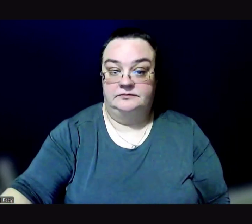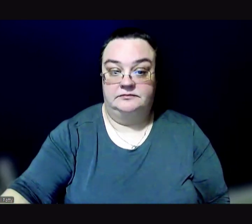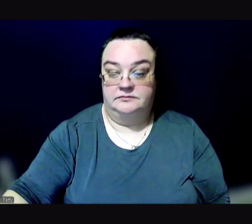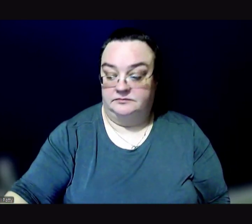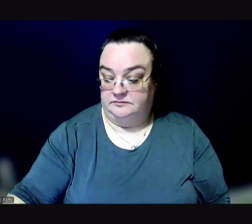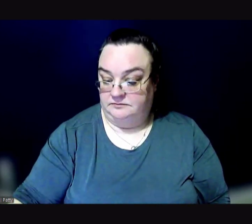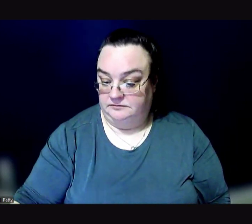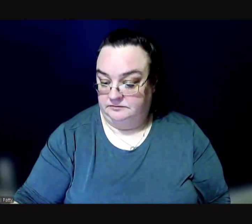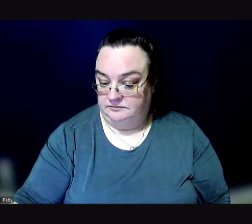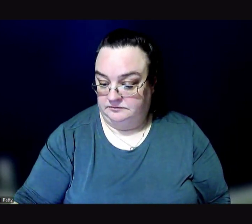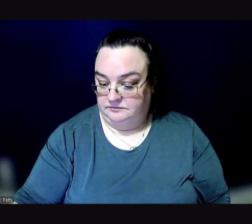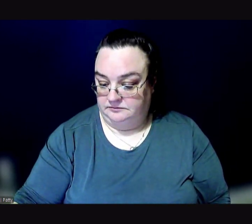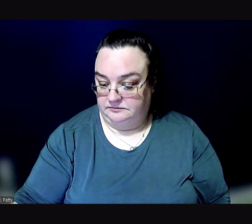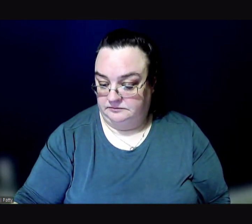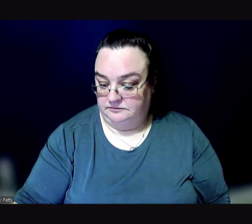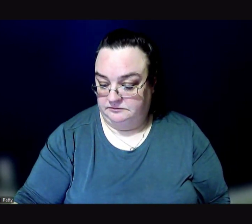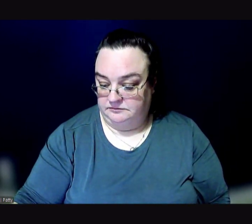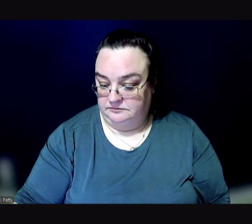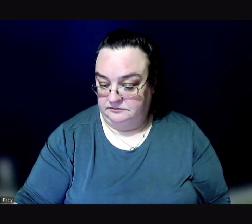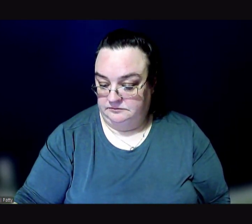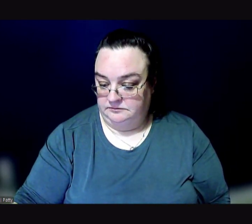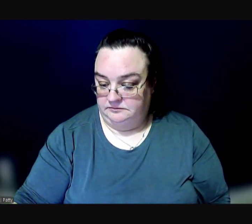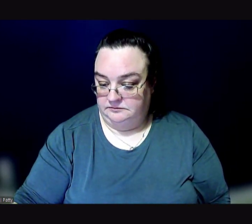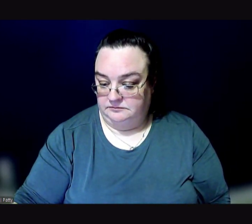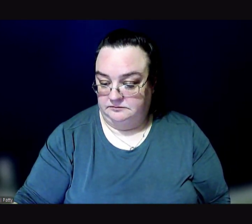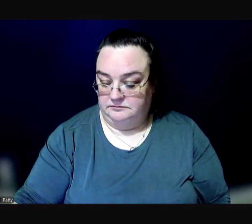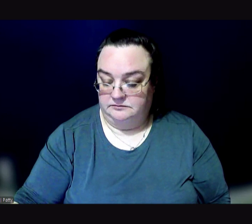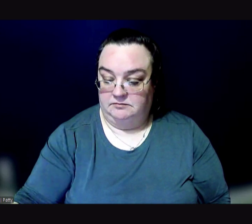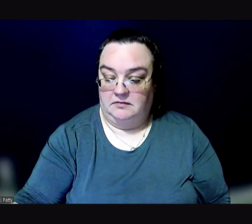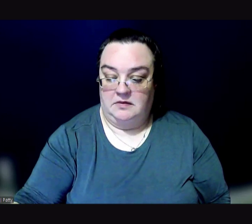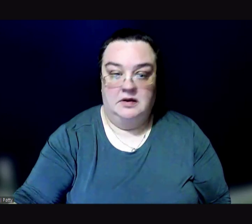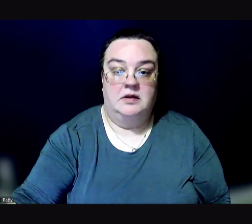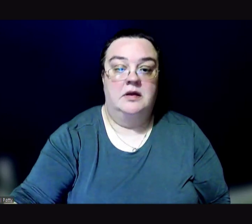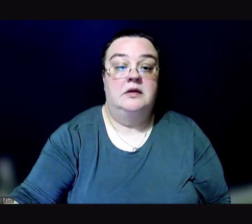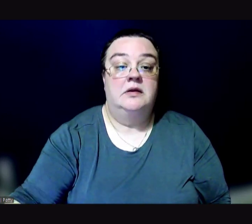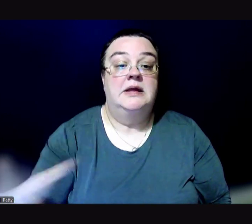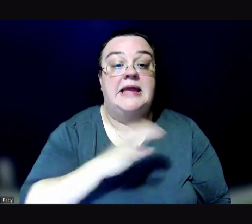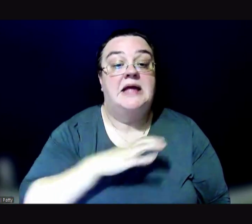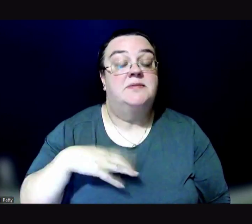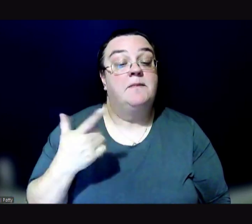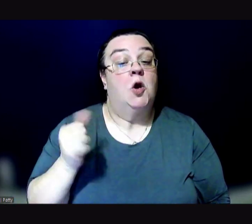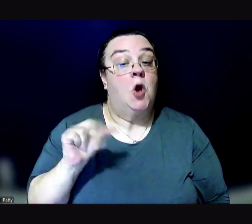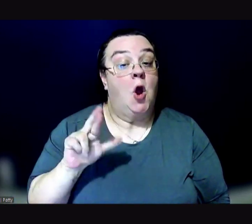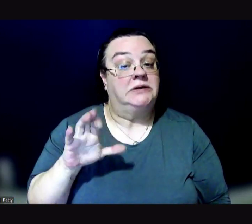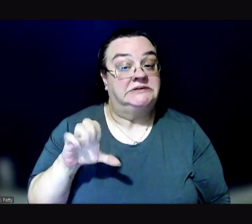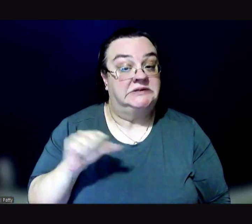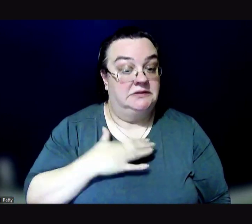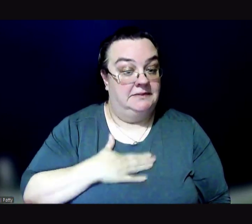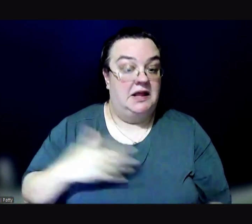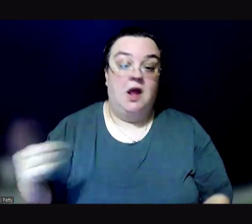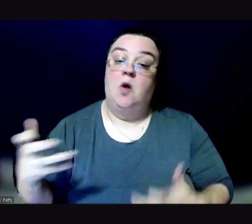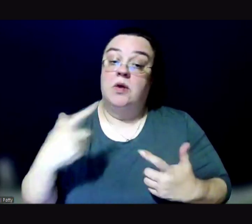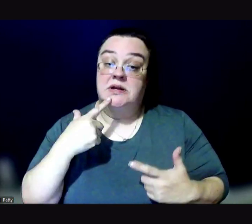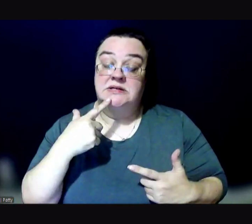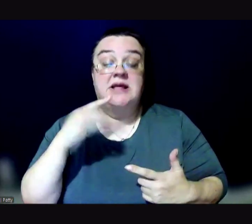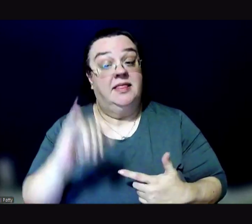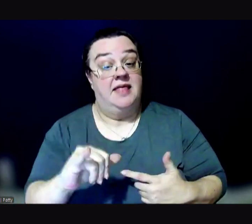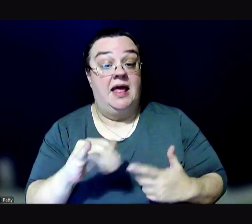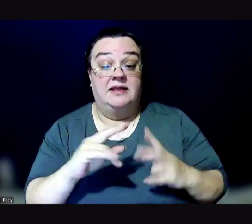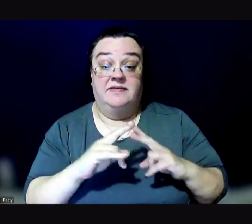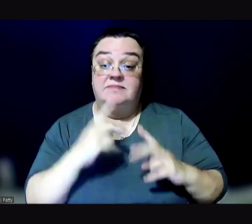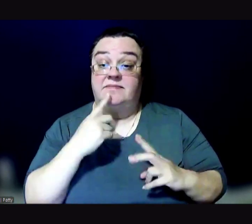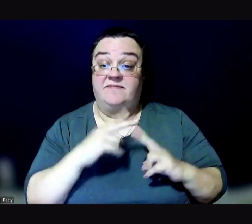Councilmember Garces, please. Just wanted to say that was very well put.